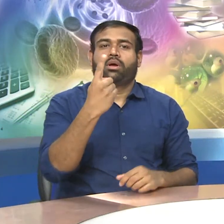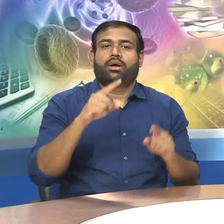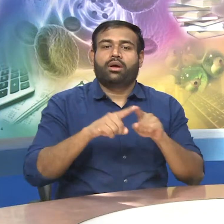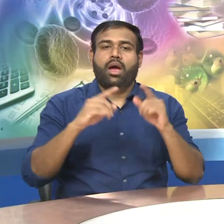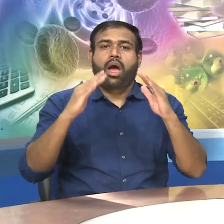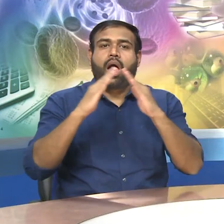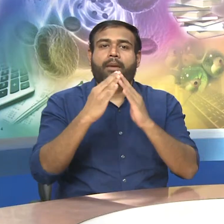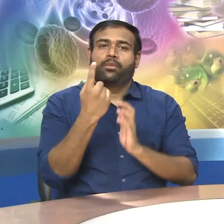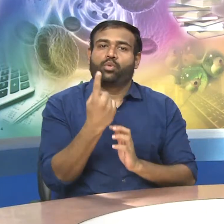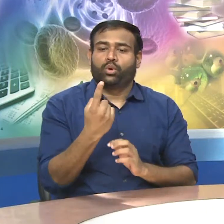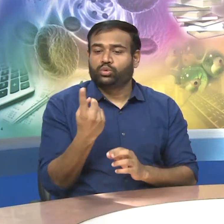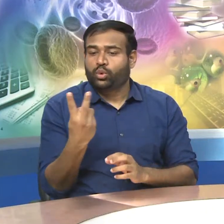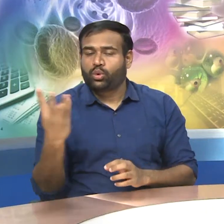laws.